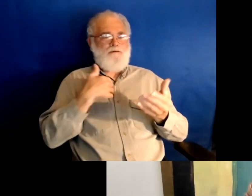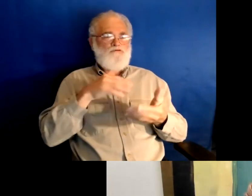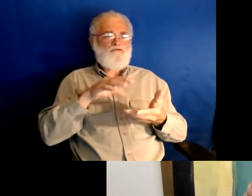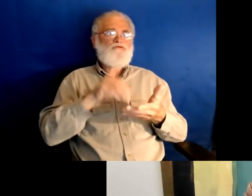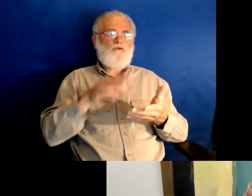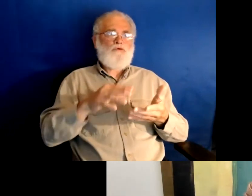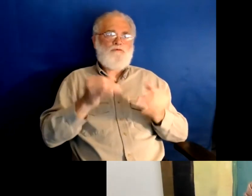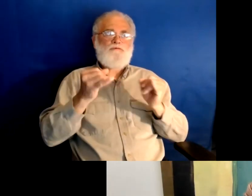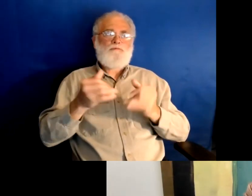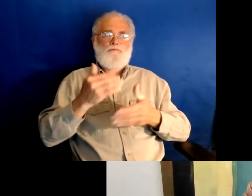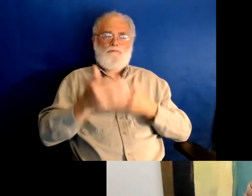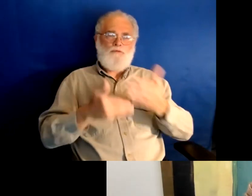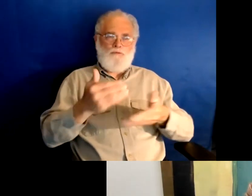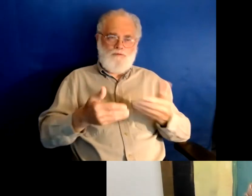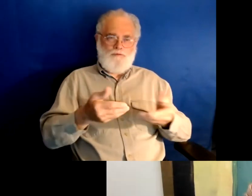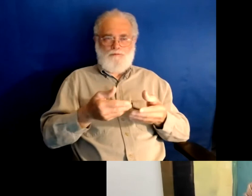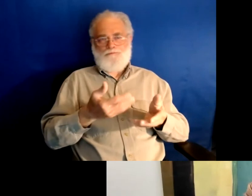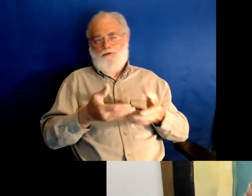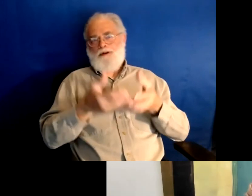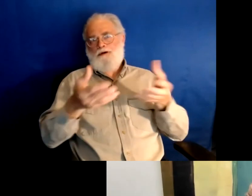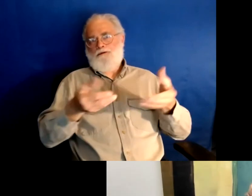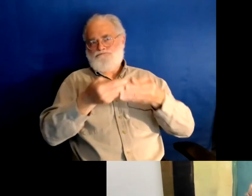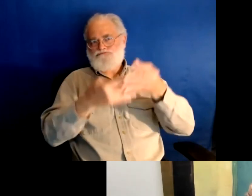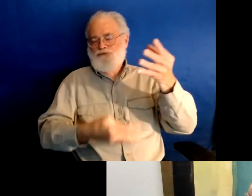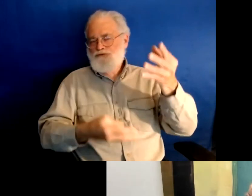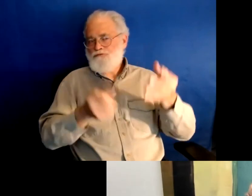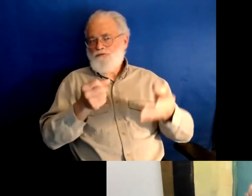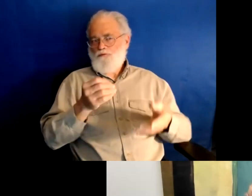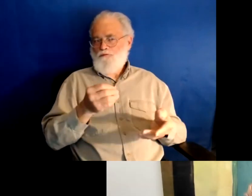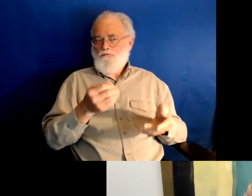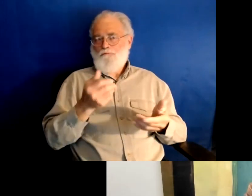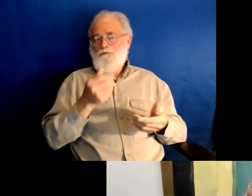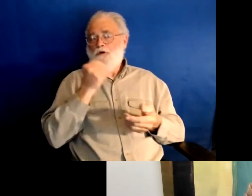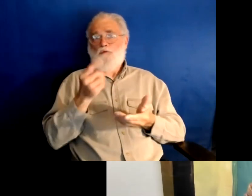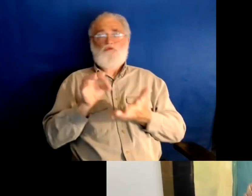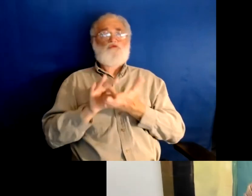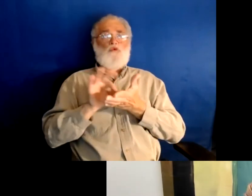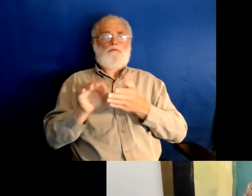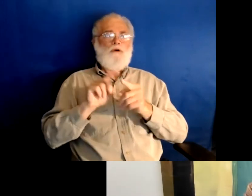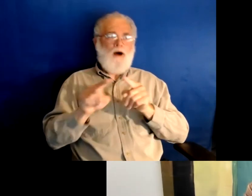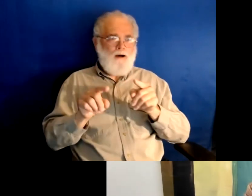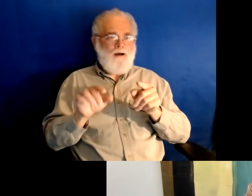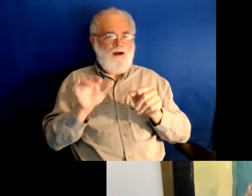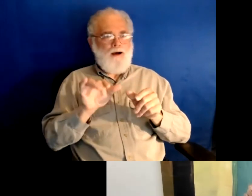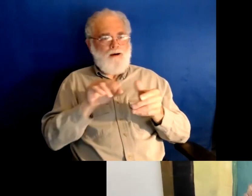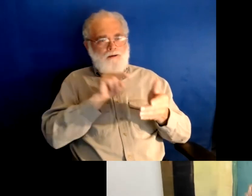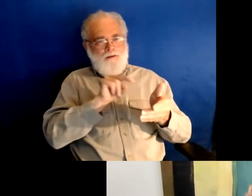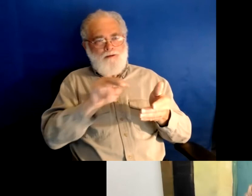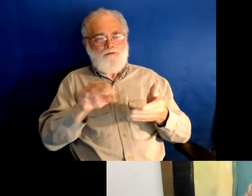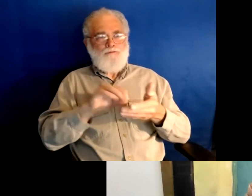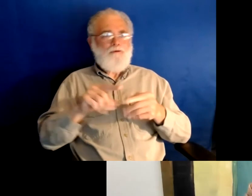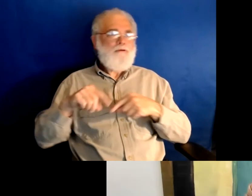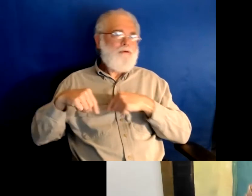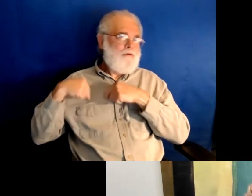technology friendly, and the students are progressing a lot with the information. You know, it's not only